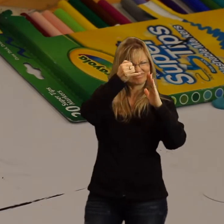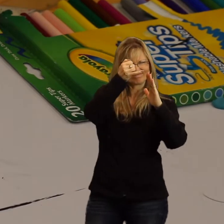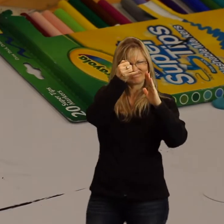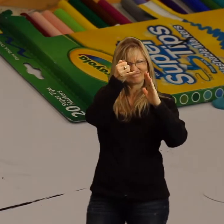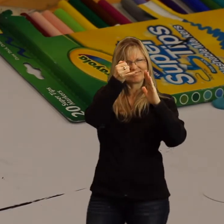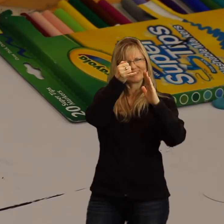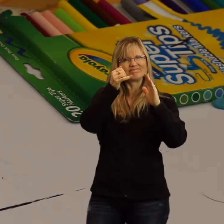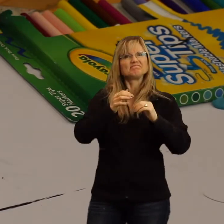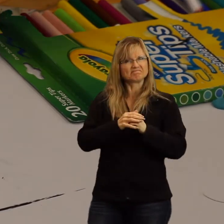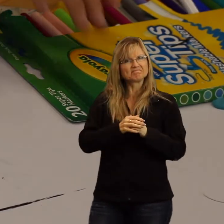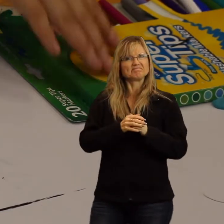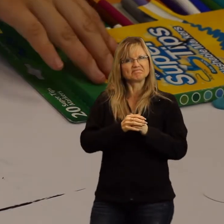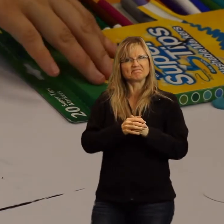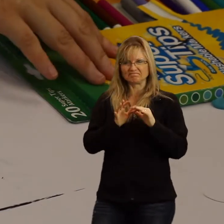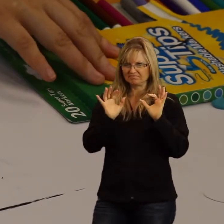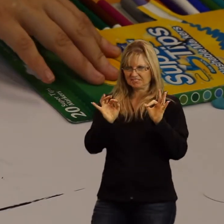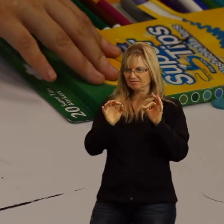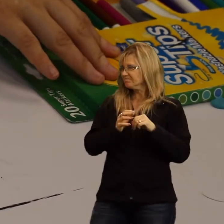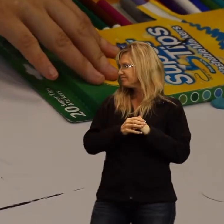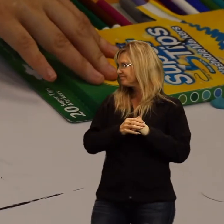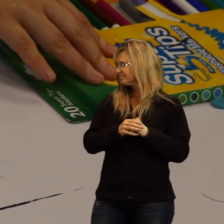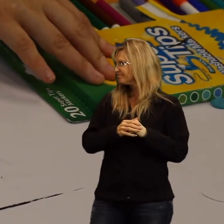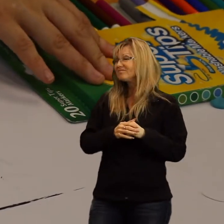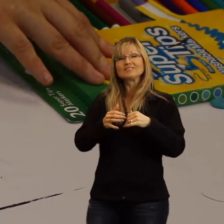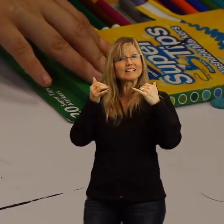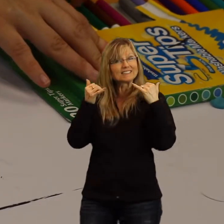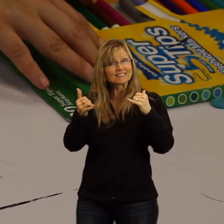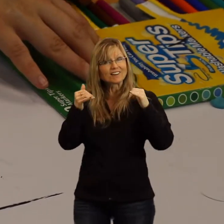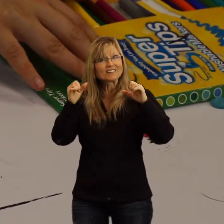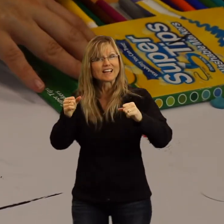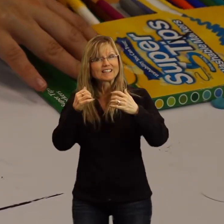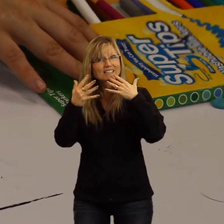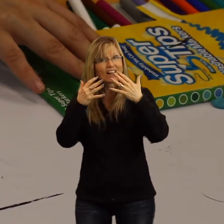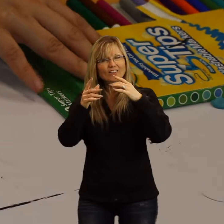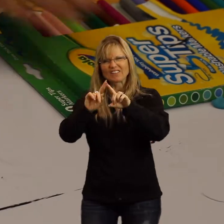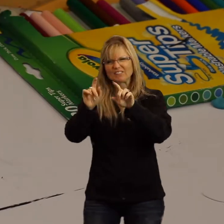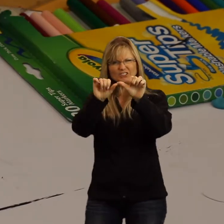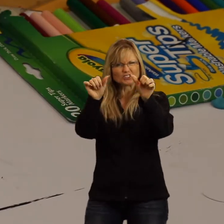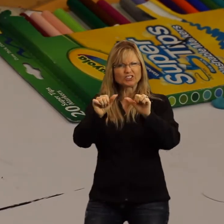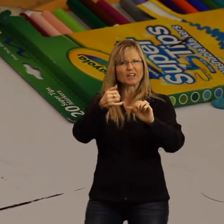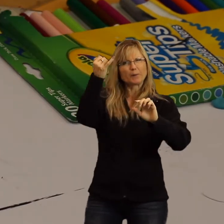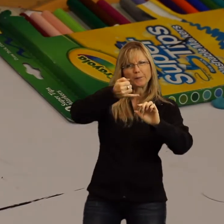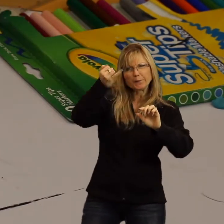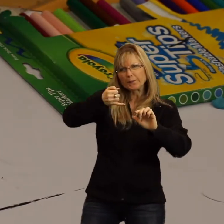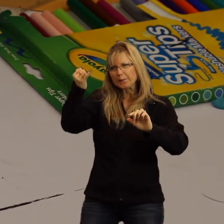And then you got all your basic outlines. Now you can color in all those shapes.